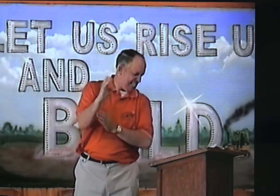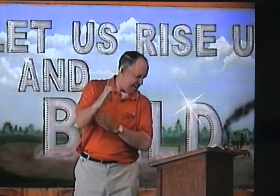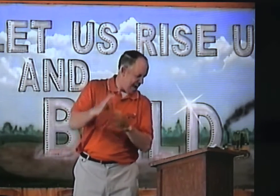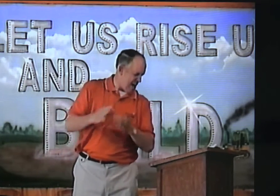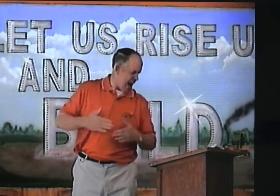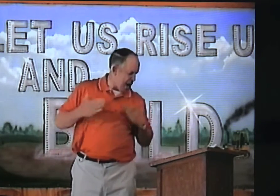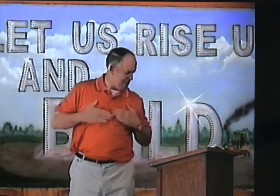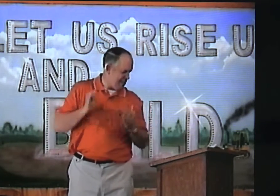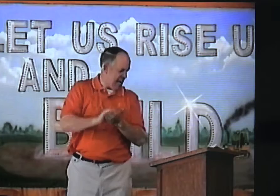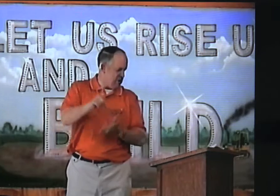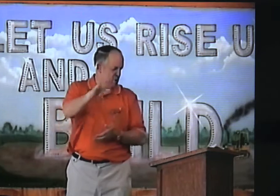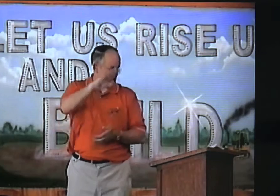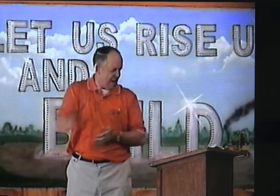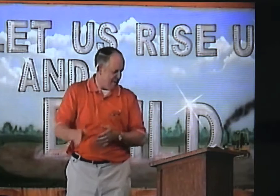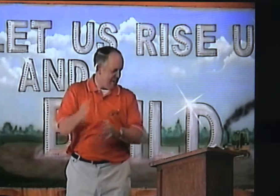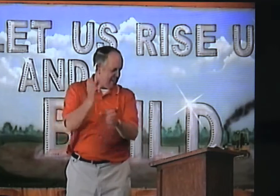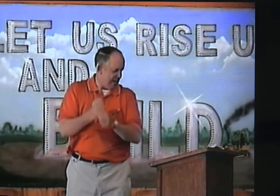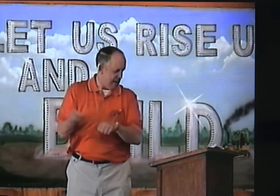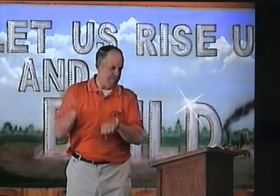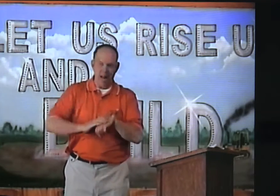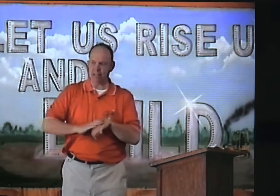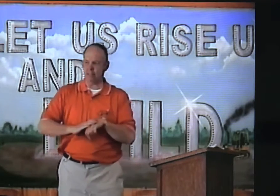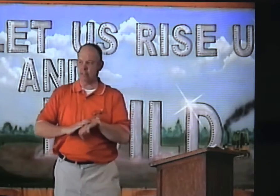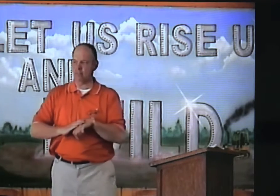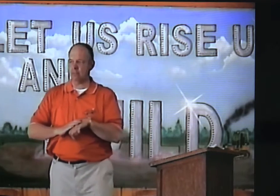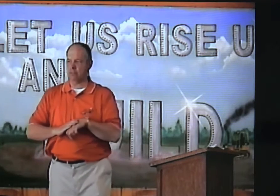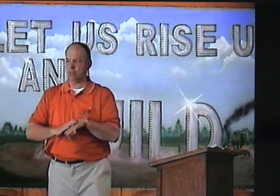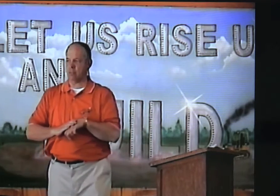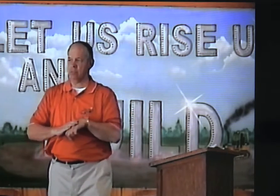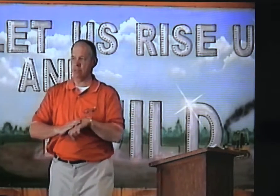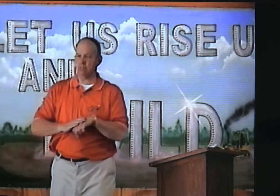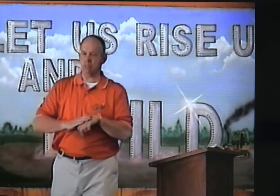60 seconds of happiness that you could never get back.